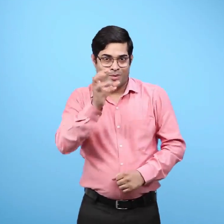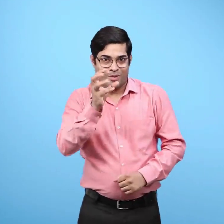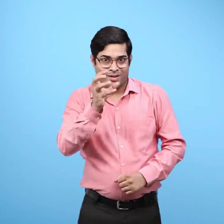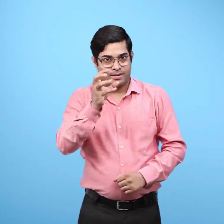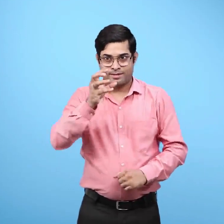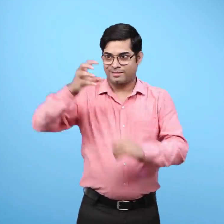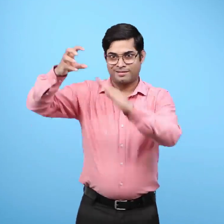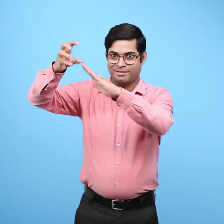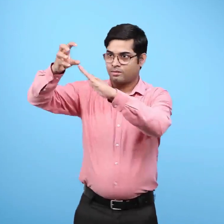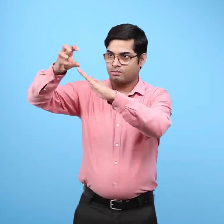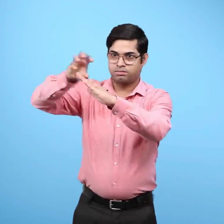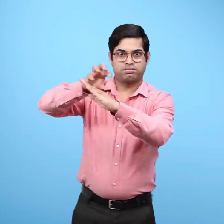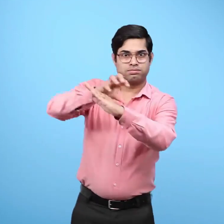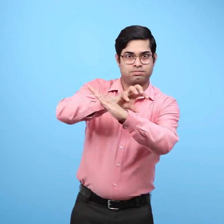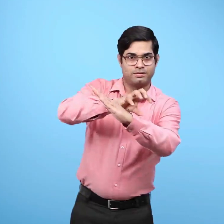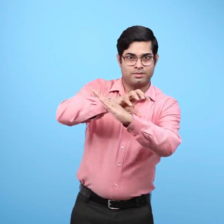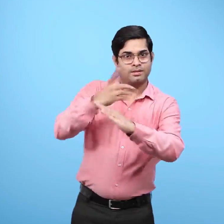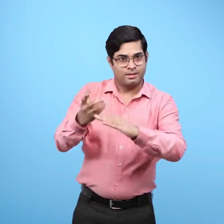Roll a ball from the top.